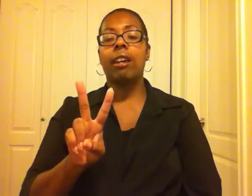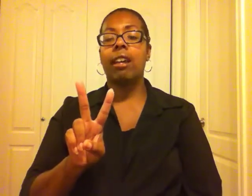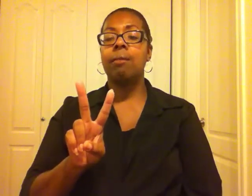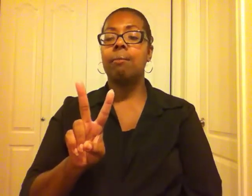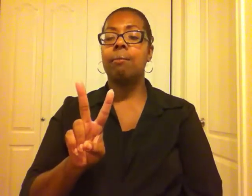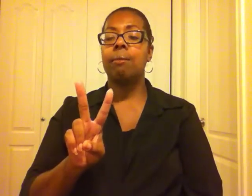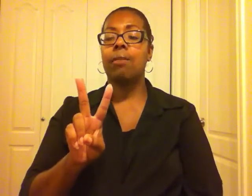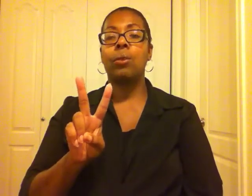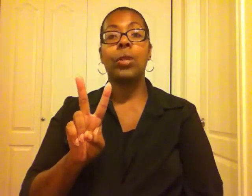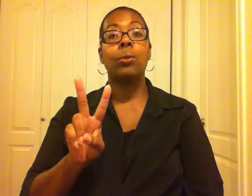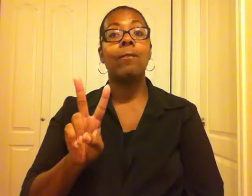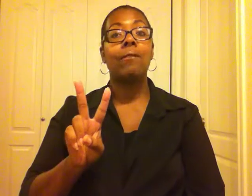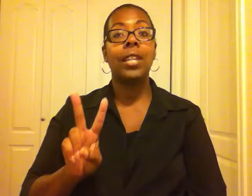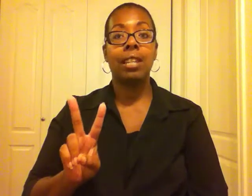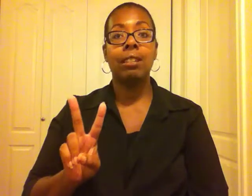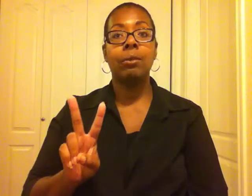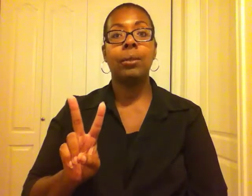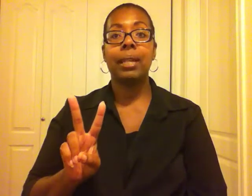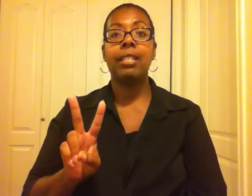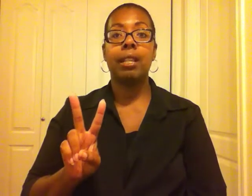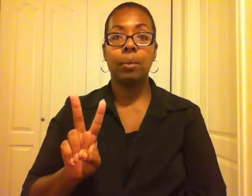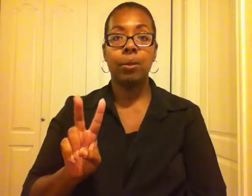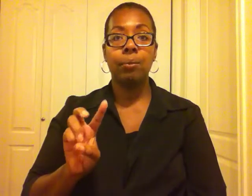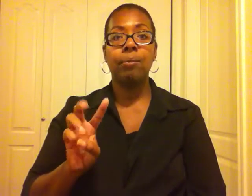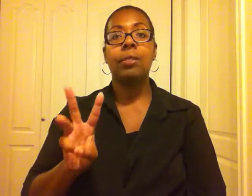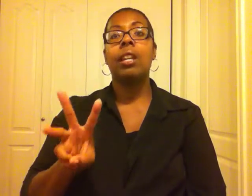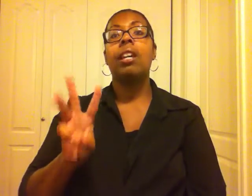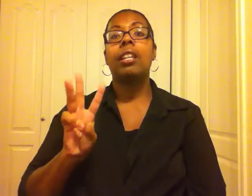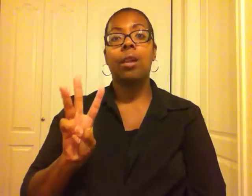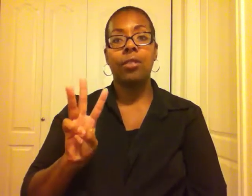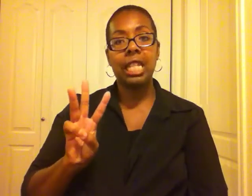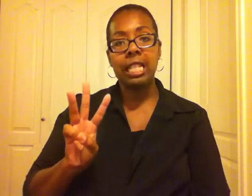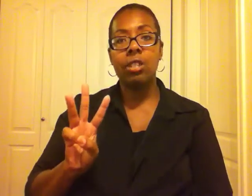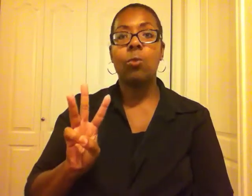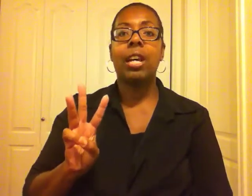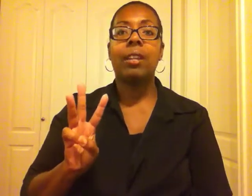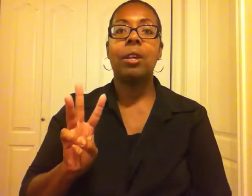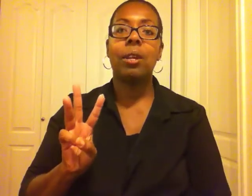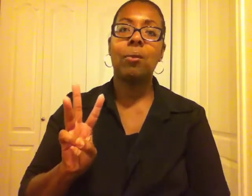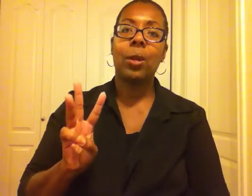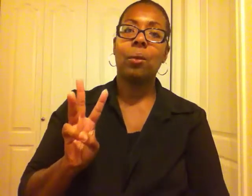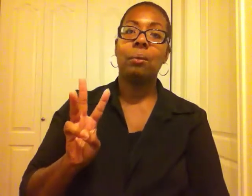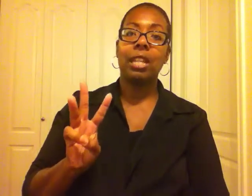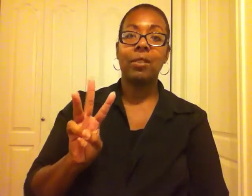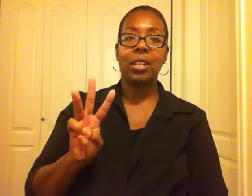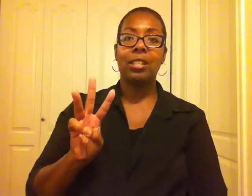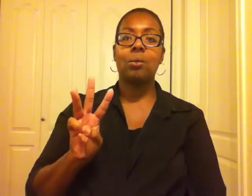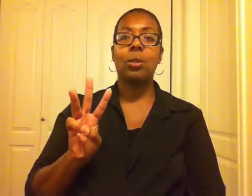Okay. After we do a V, we make a W. Now this is the one where many of us will